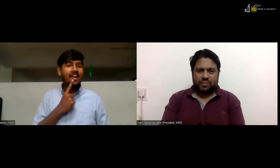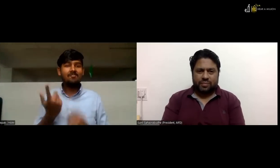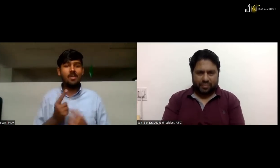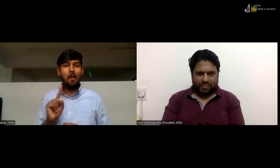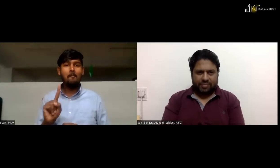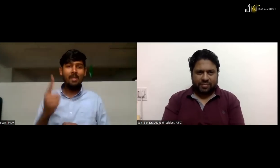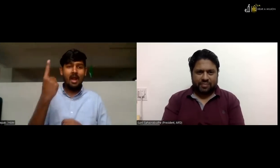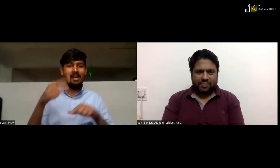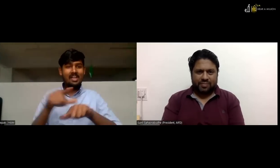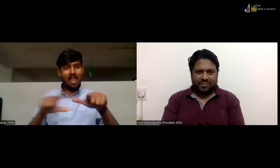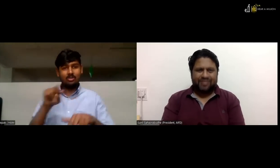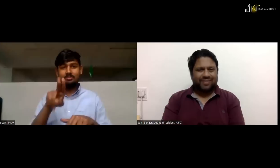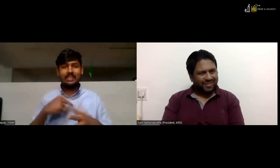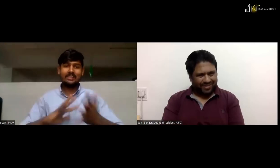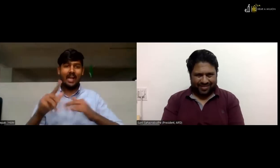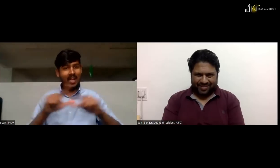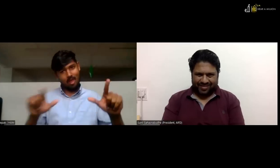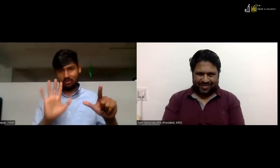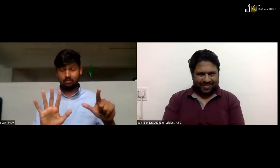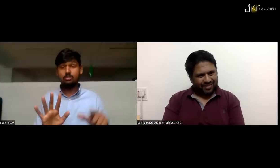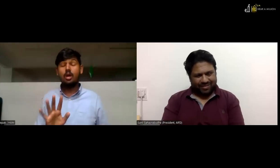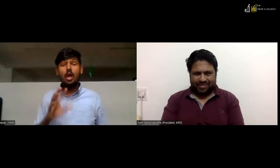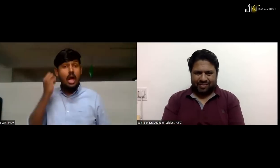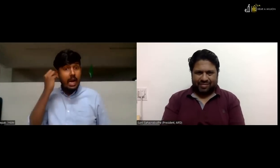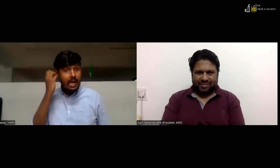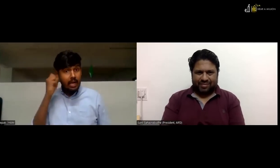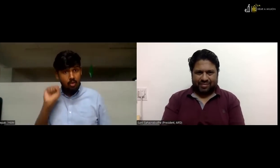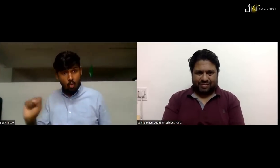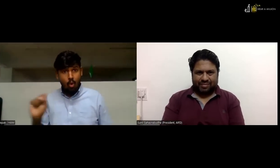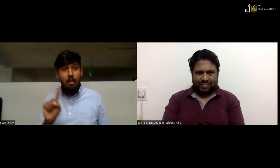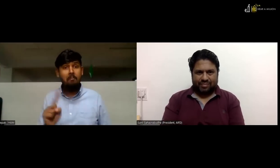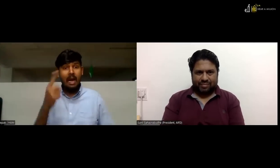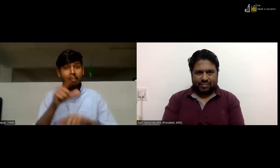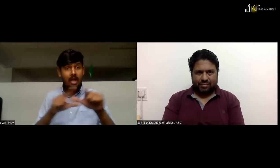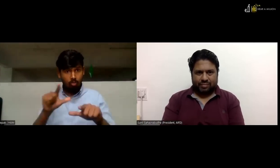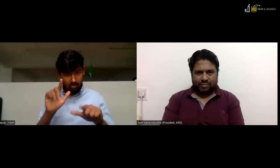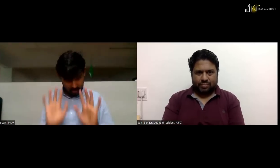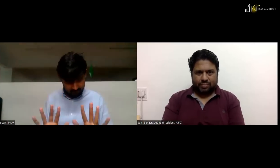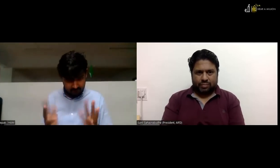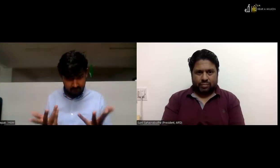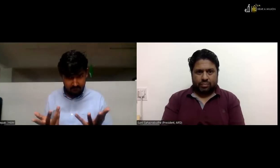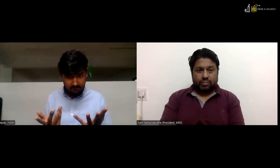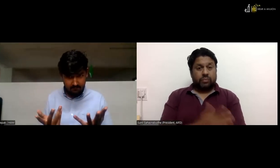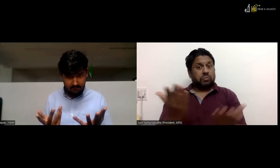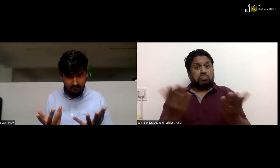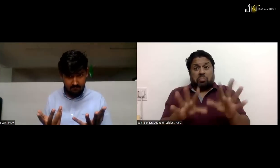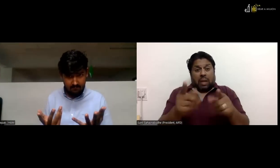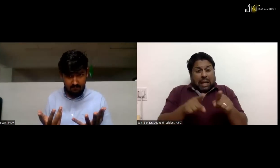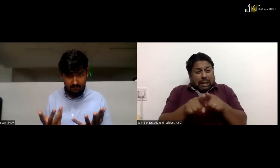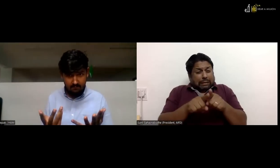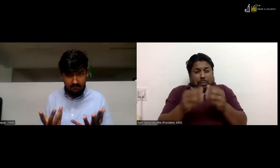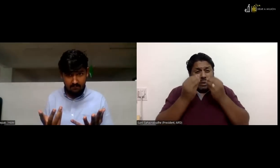tongue is like ISL, and any other language of mother tongue is quite equivalent. All right.